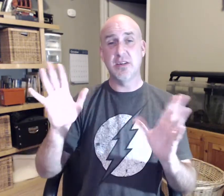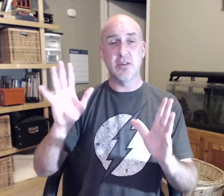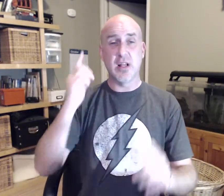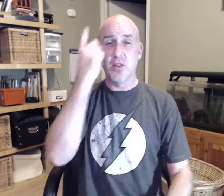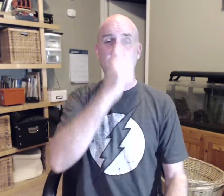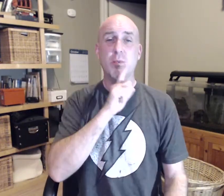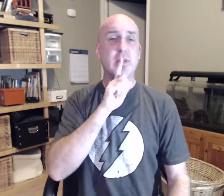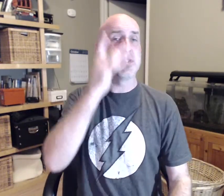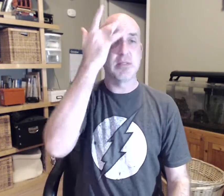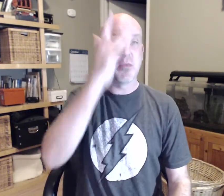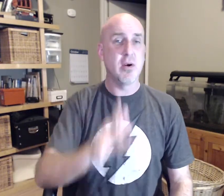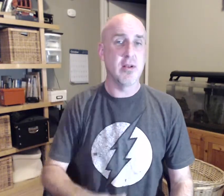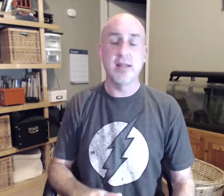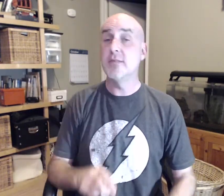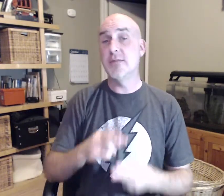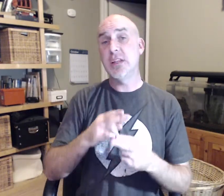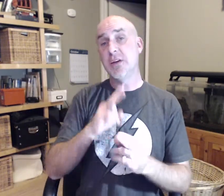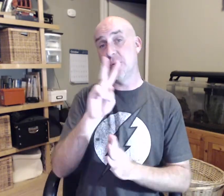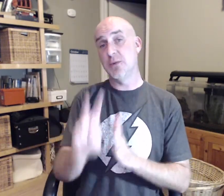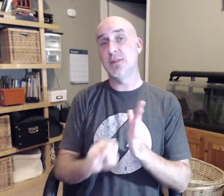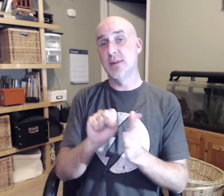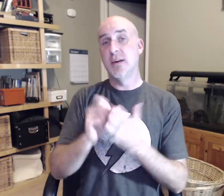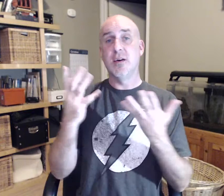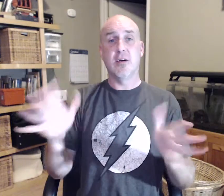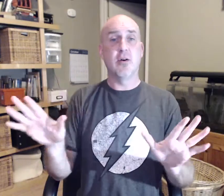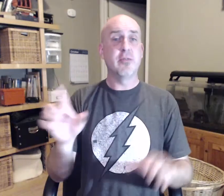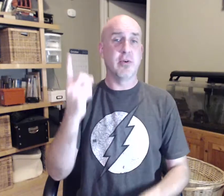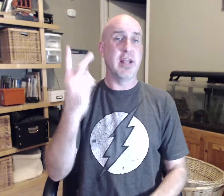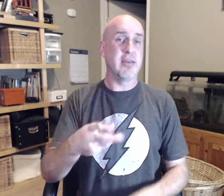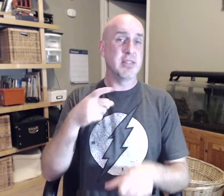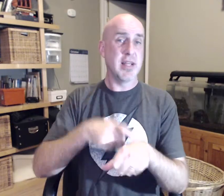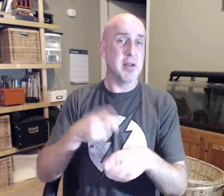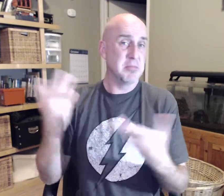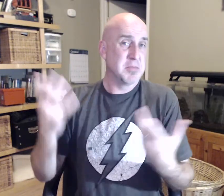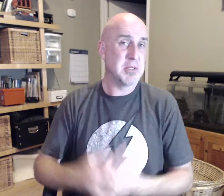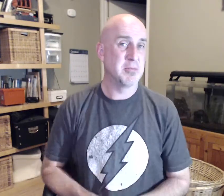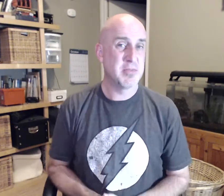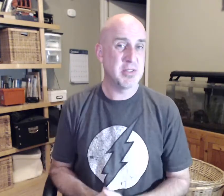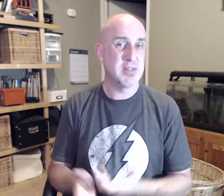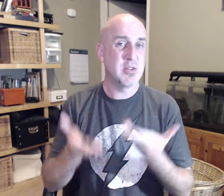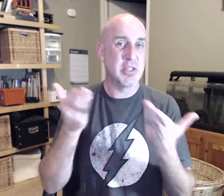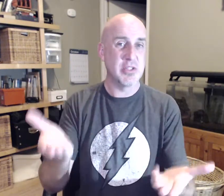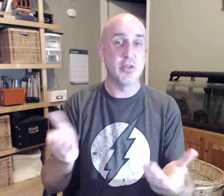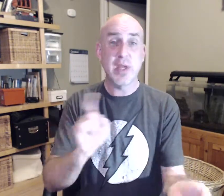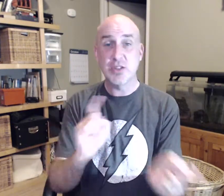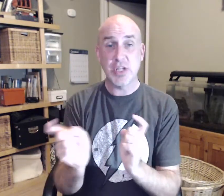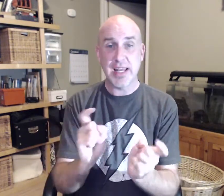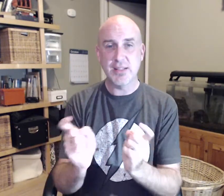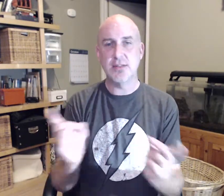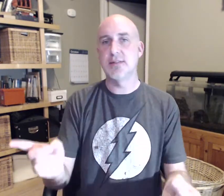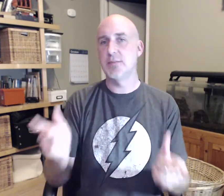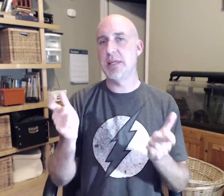and I look really smart, and the videos are over in half the time. So just a suggestion, you can change the speed